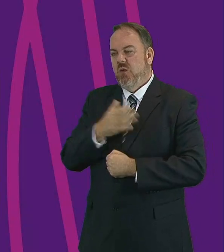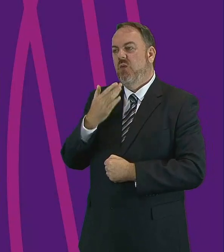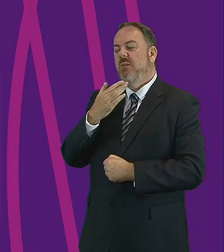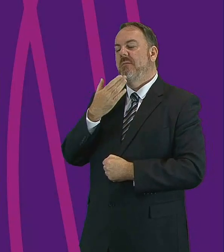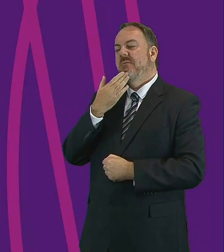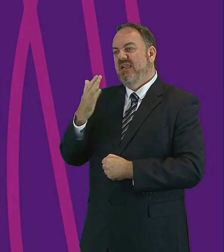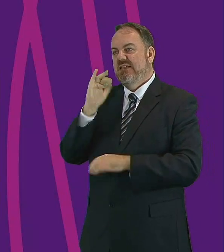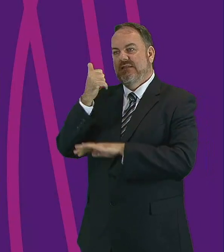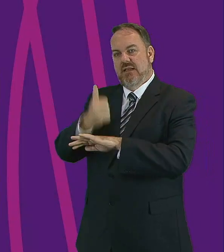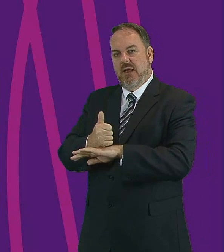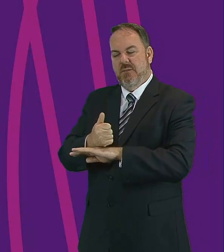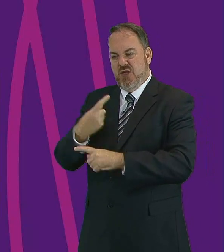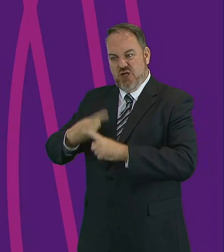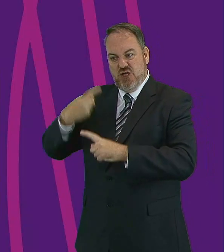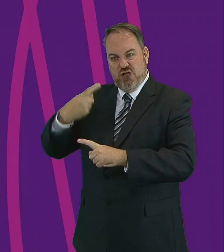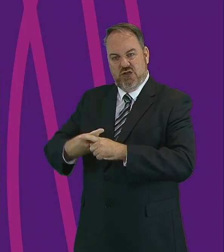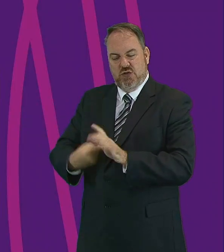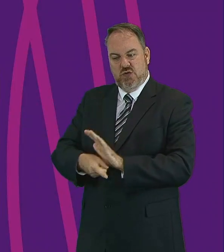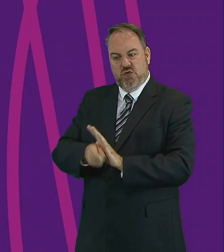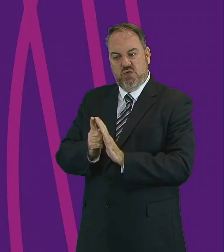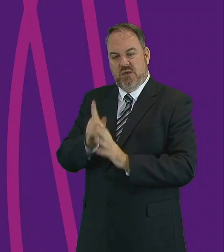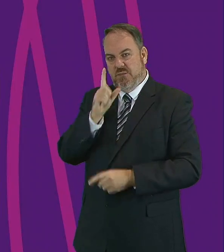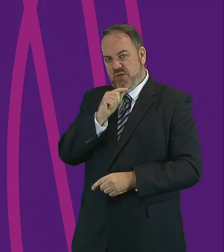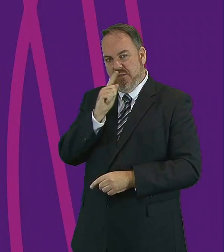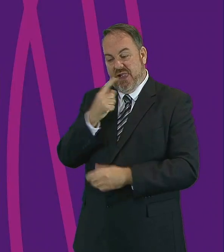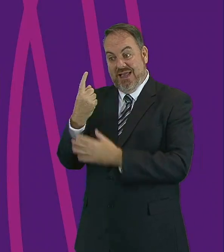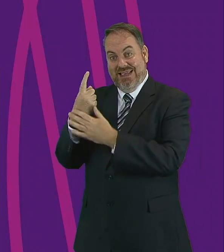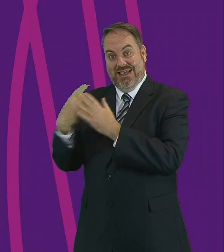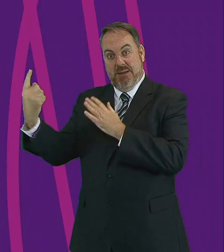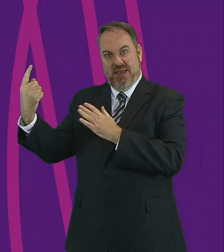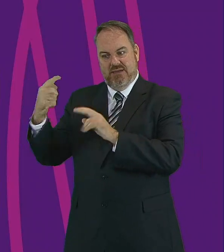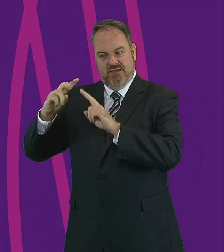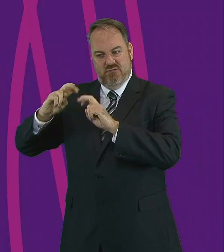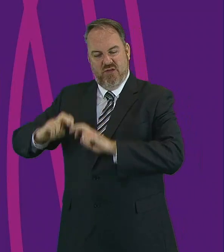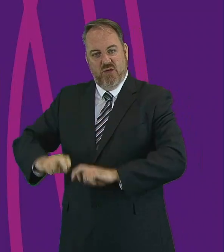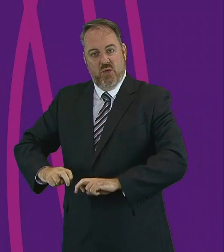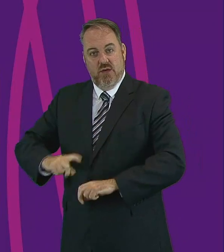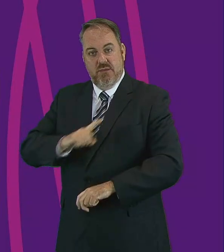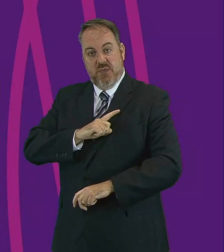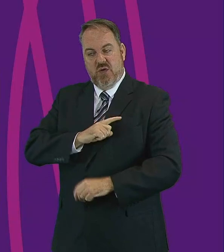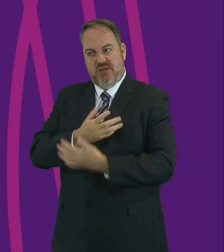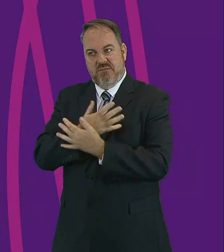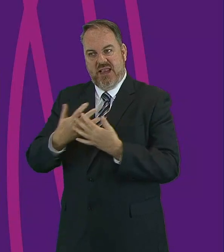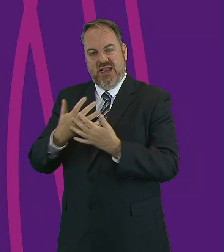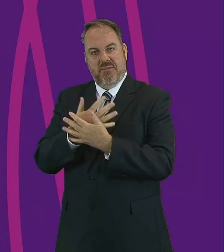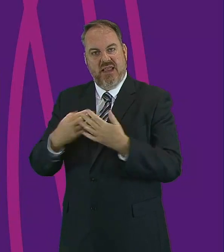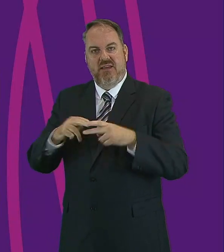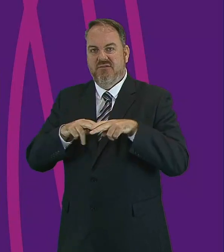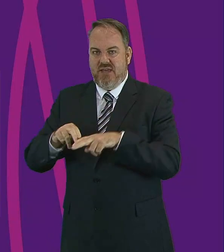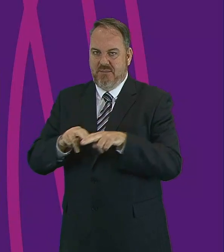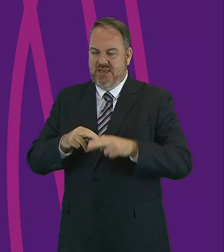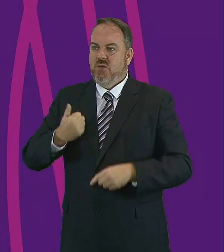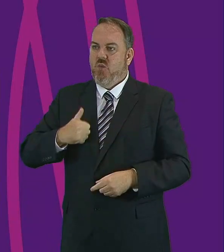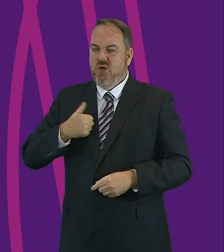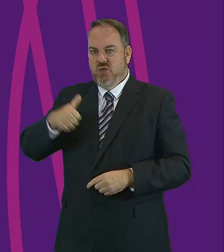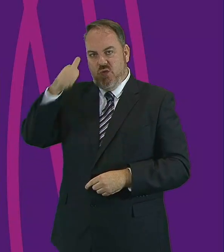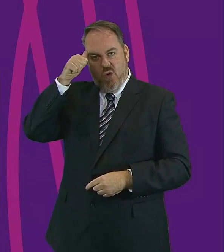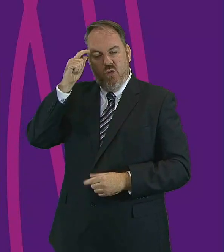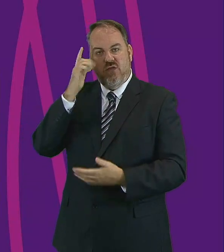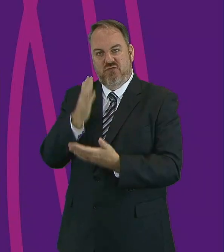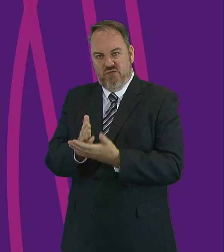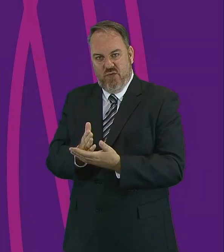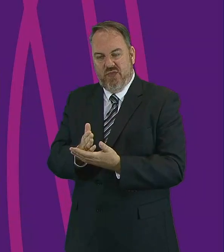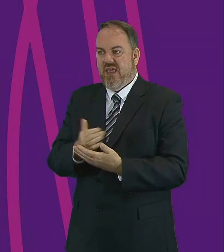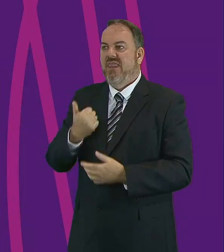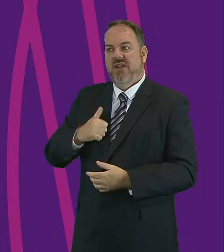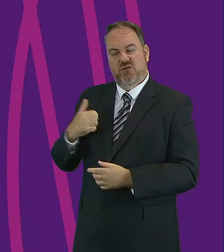urgent, independent review of what happened? Because Scotland's bereaved families deserve answers, they deserve justice,